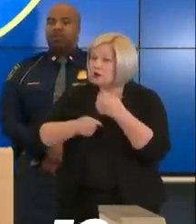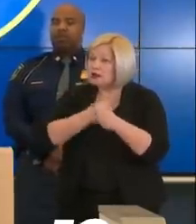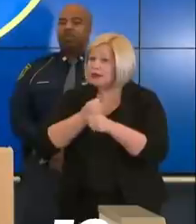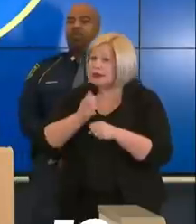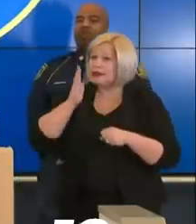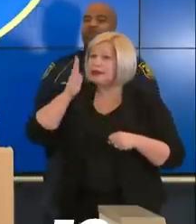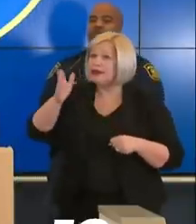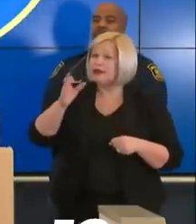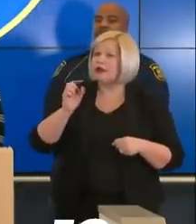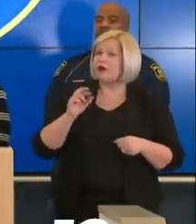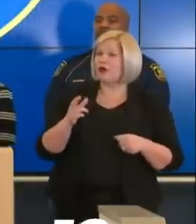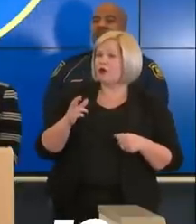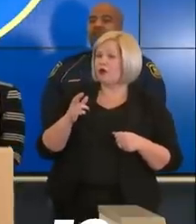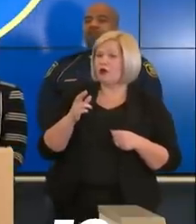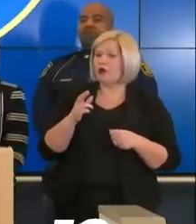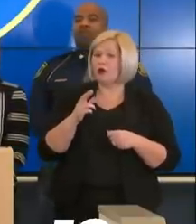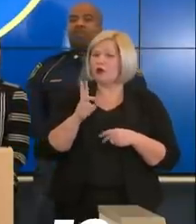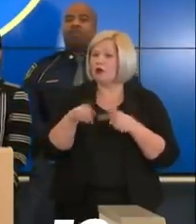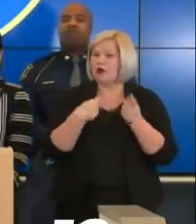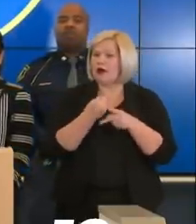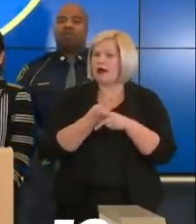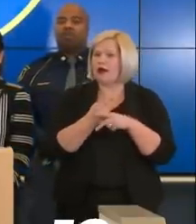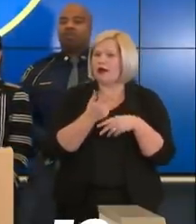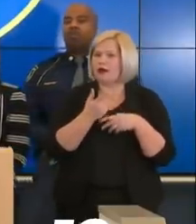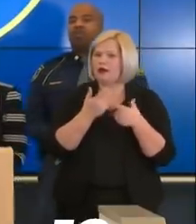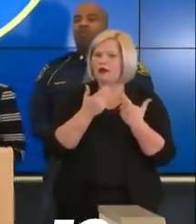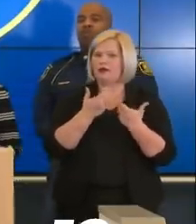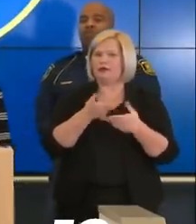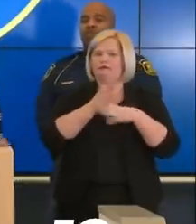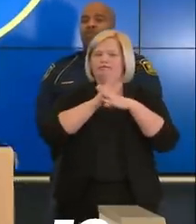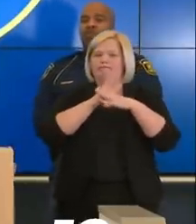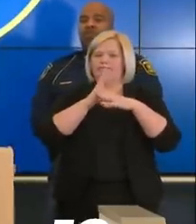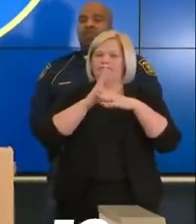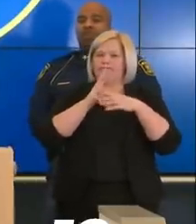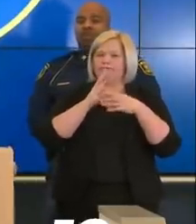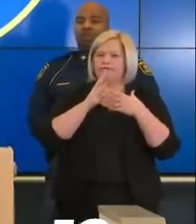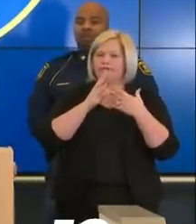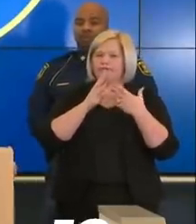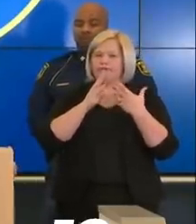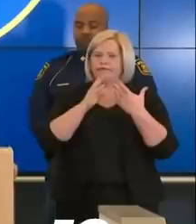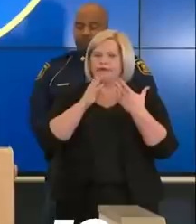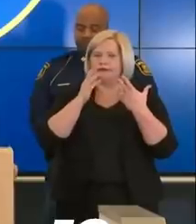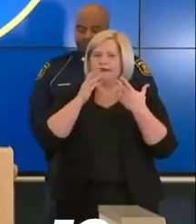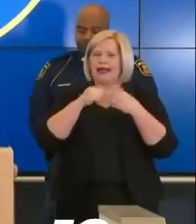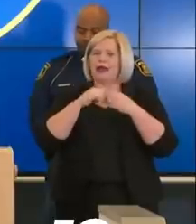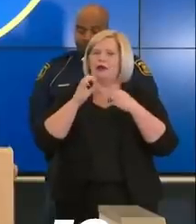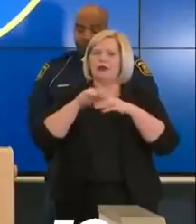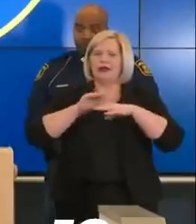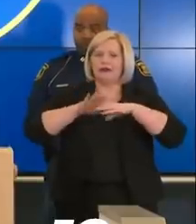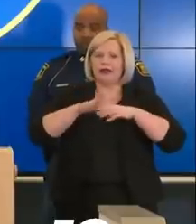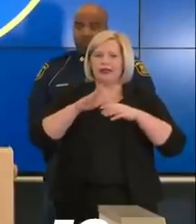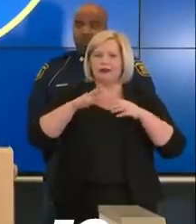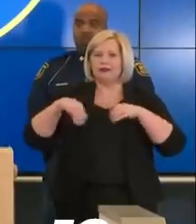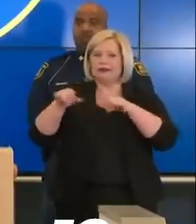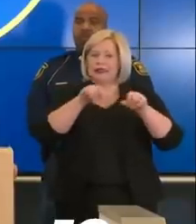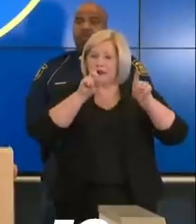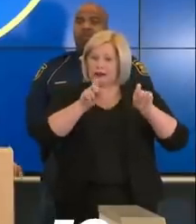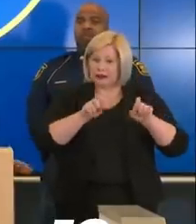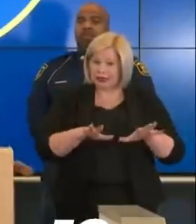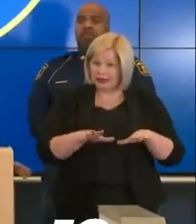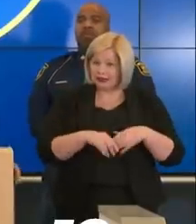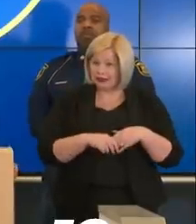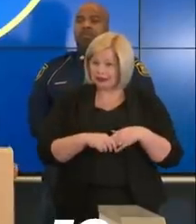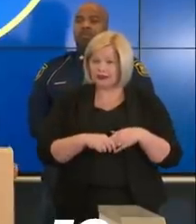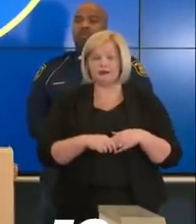or what type of impediments this might place in the way of like standardized testing? So obviously